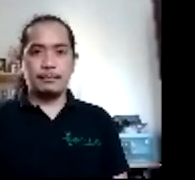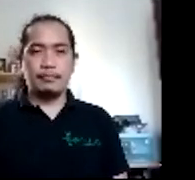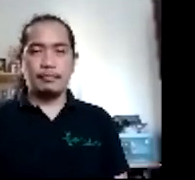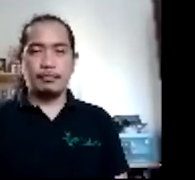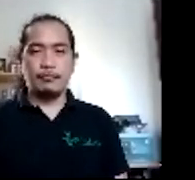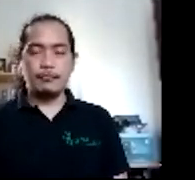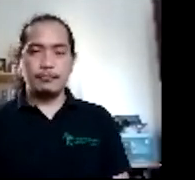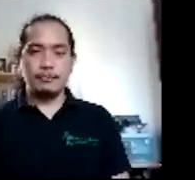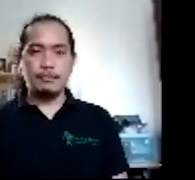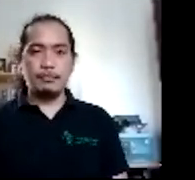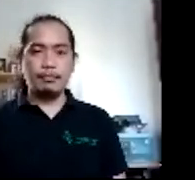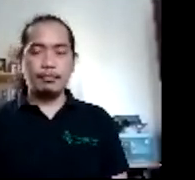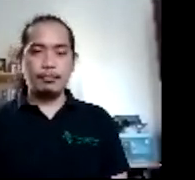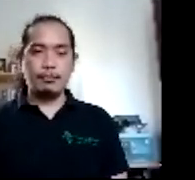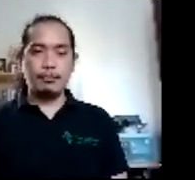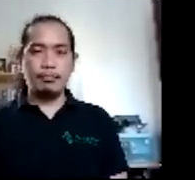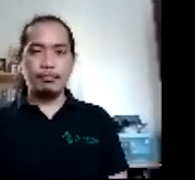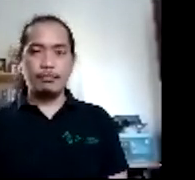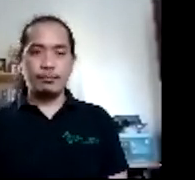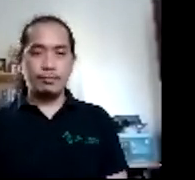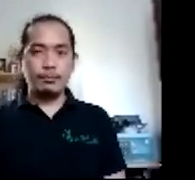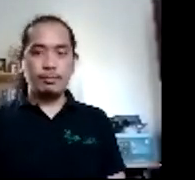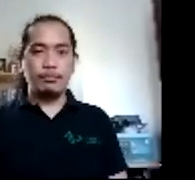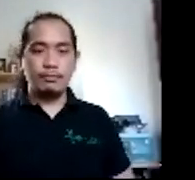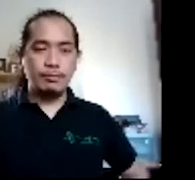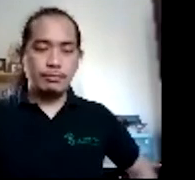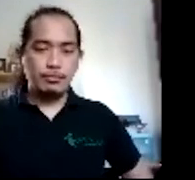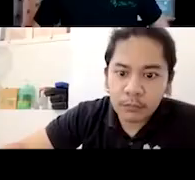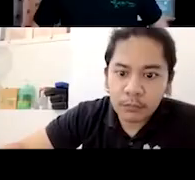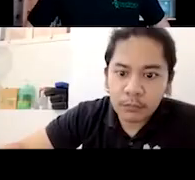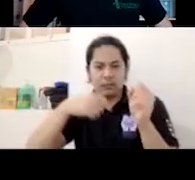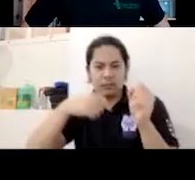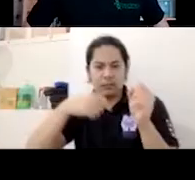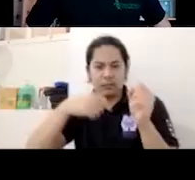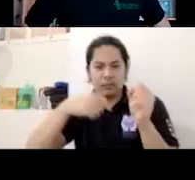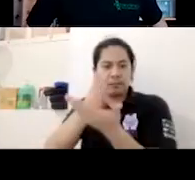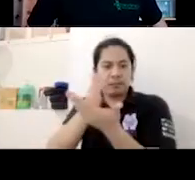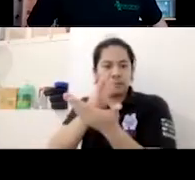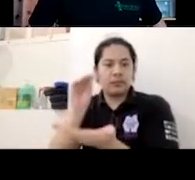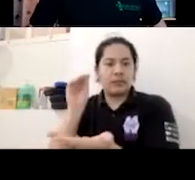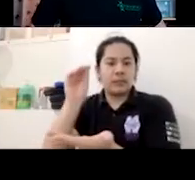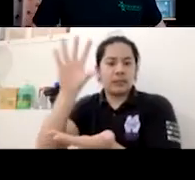Yes, Chuck?